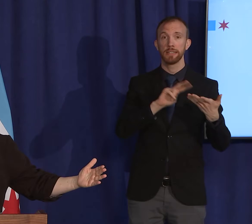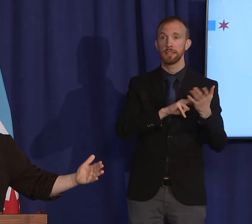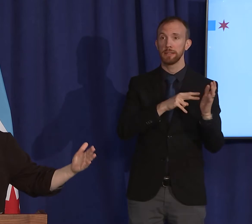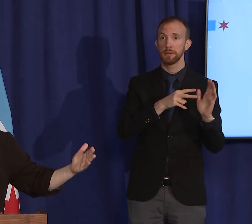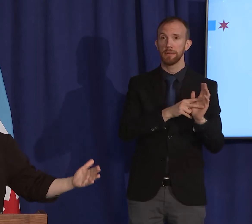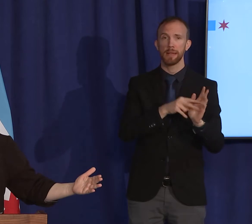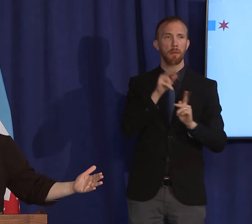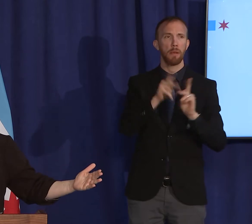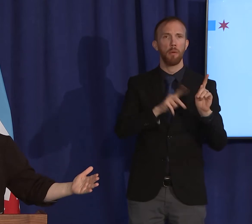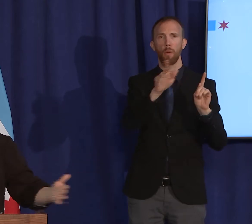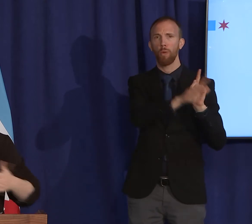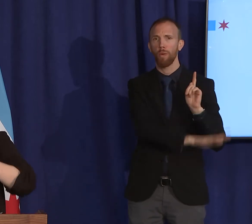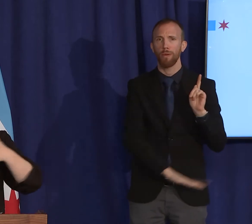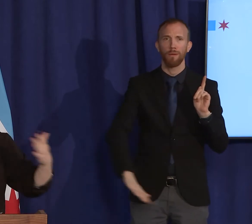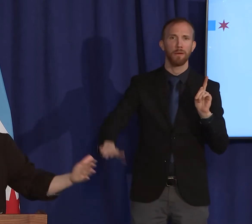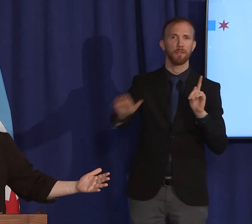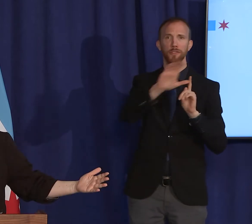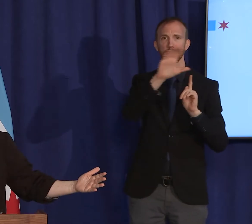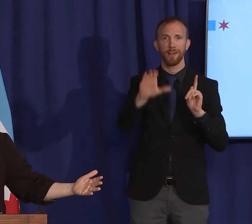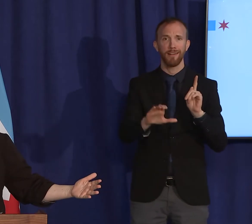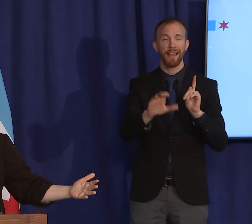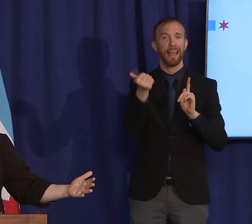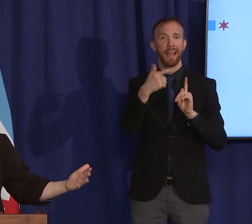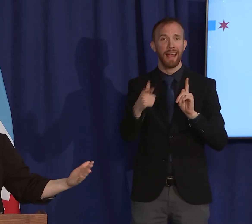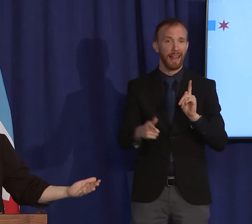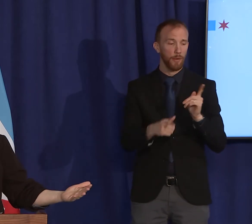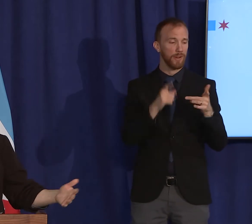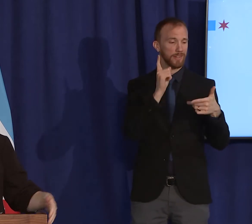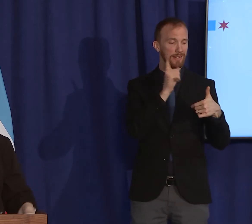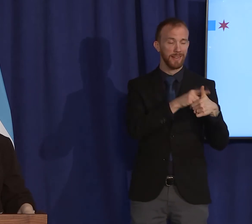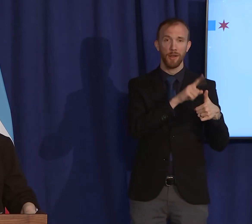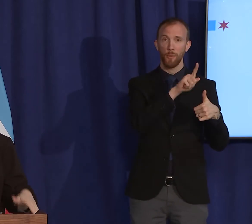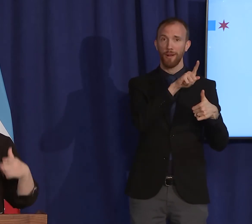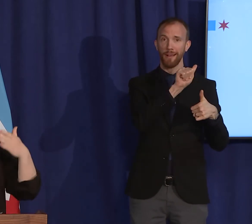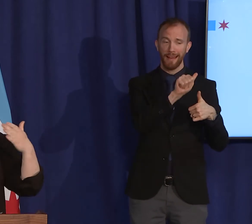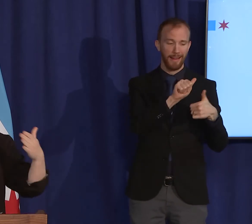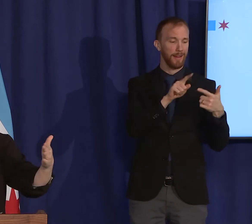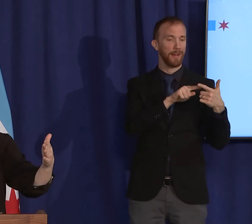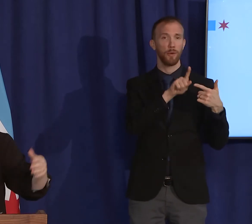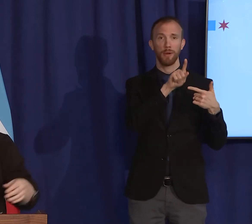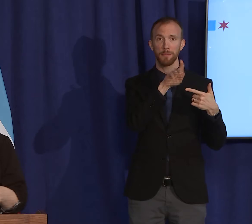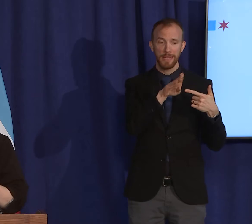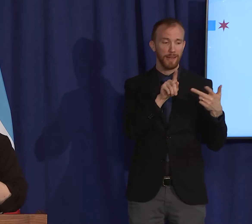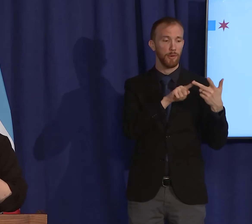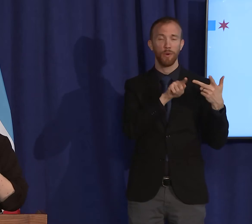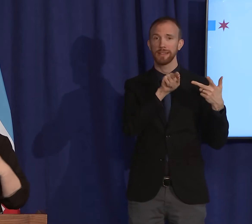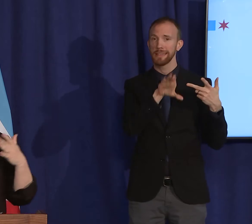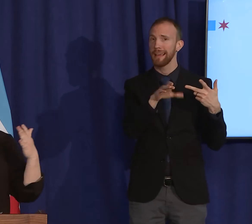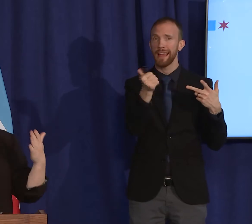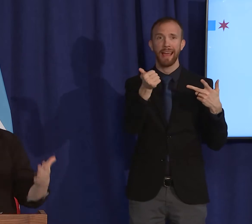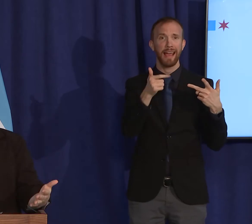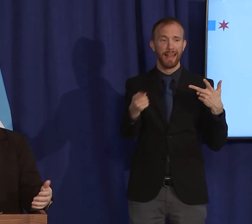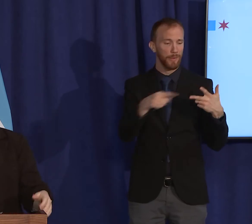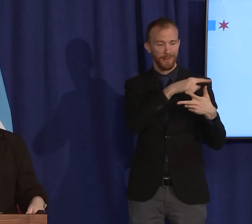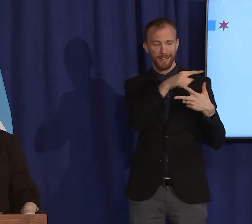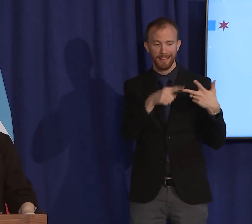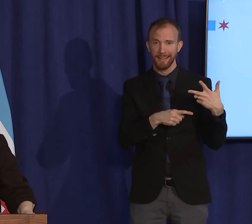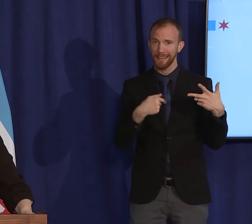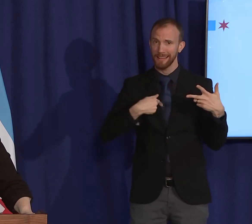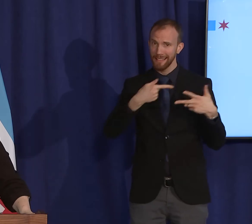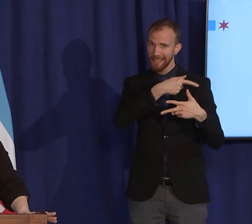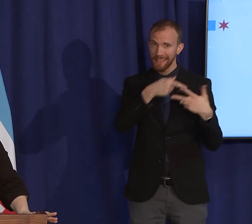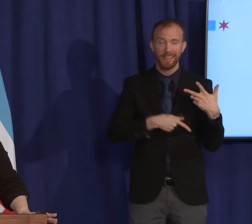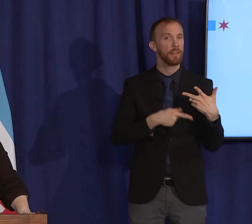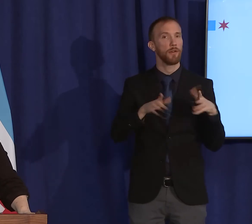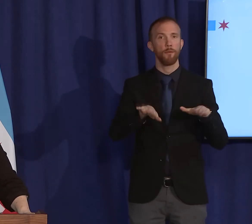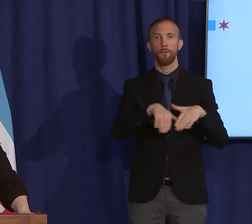the city will open up for everybody who is open in 1C. So that would mean everybody with the underlying conditions and all of the frontline